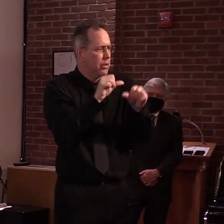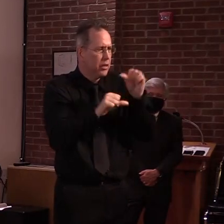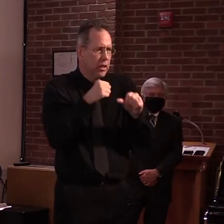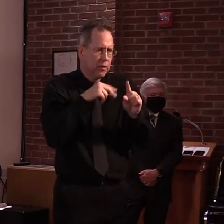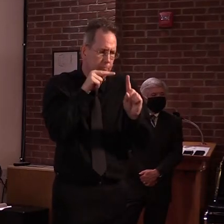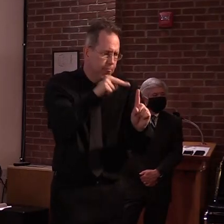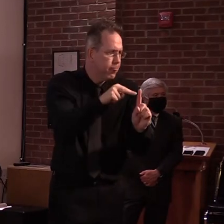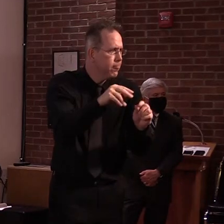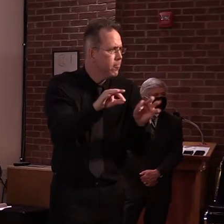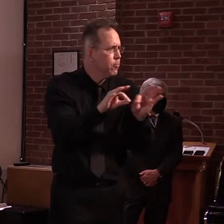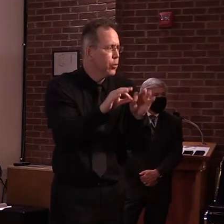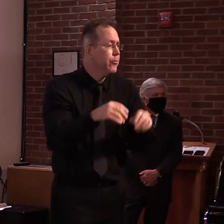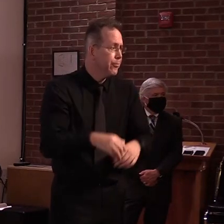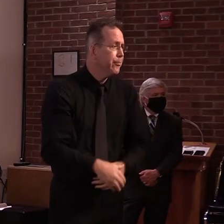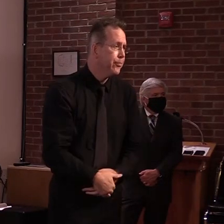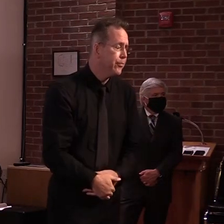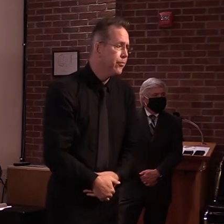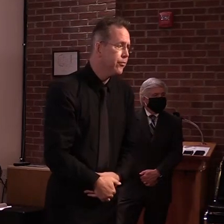time.